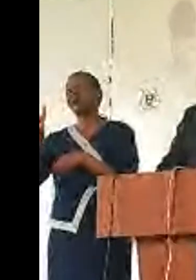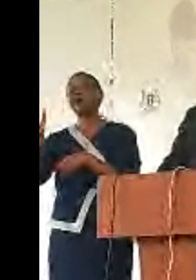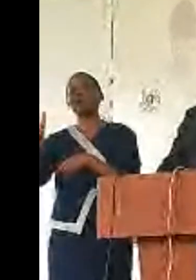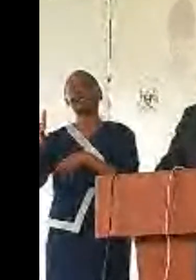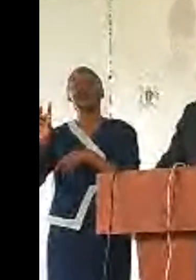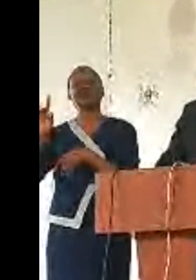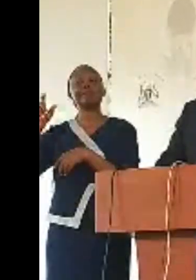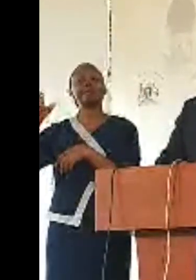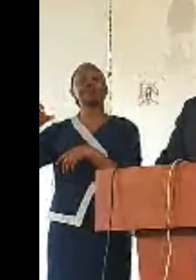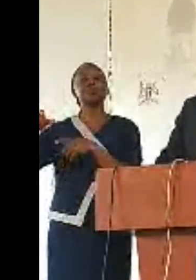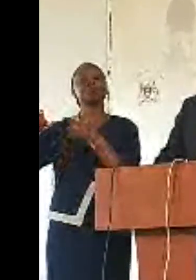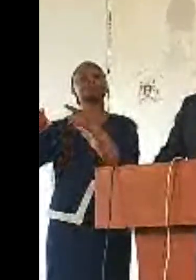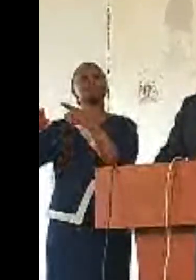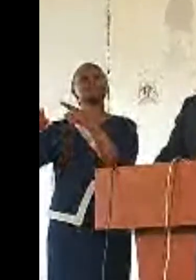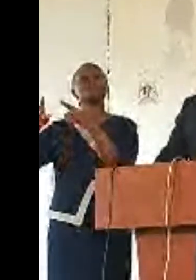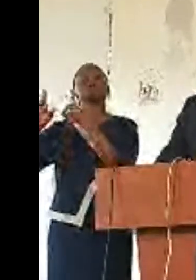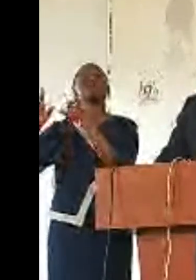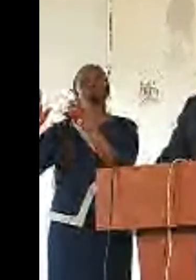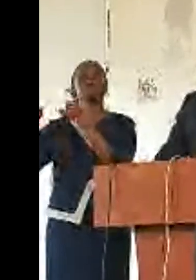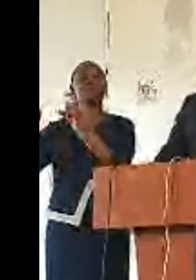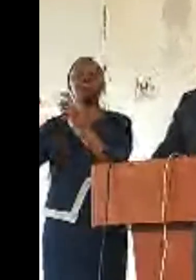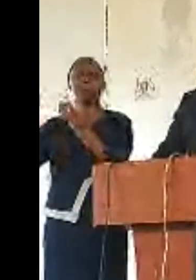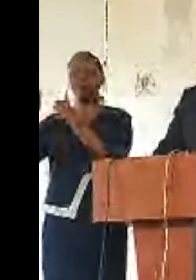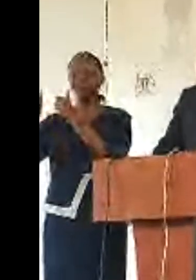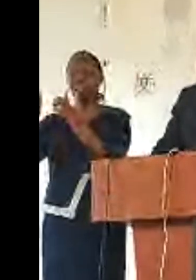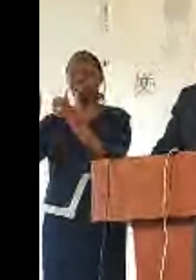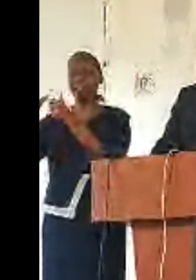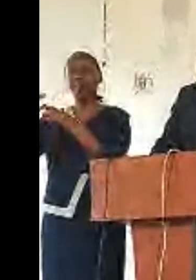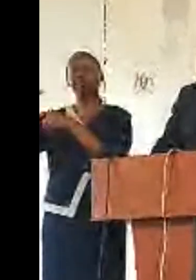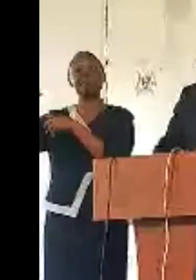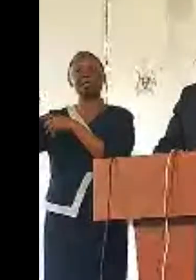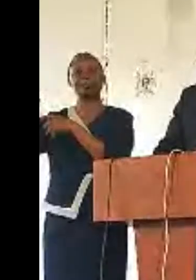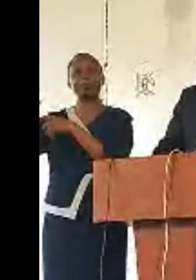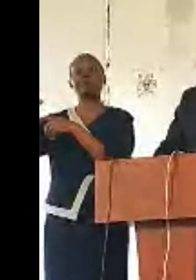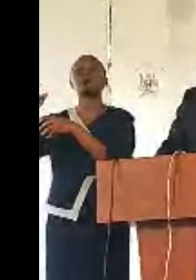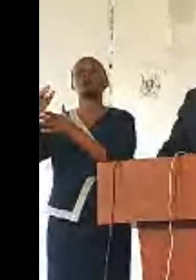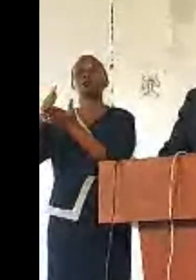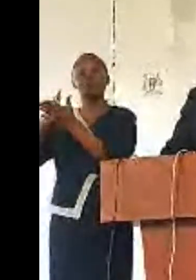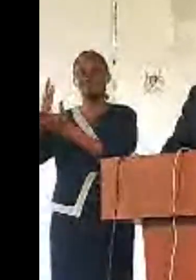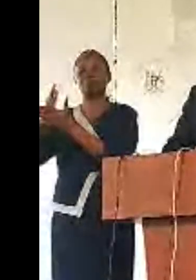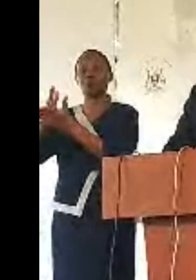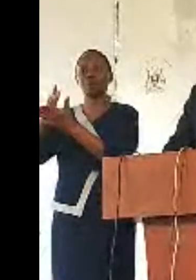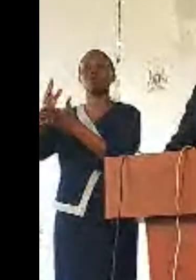on that photograph with the person who owns.